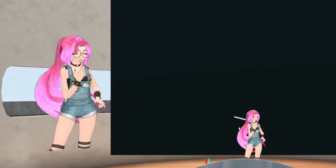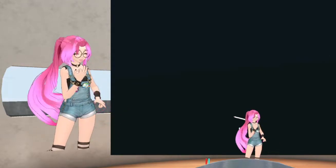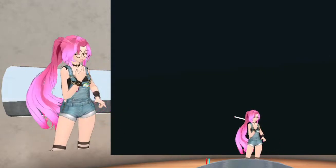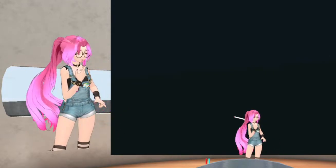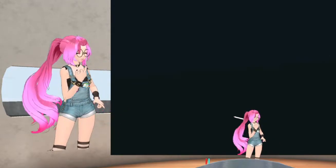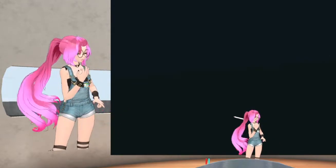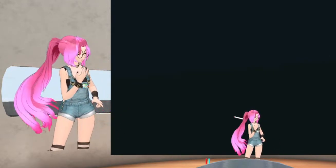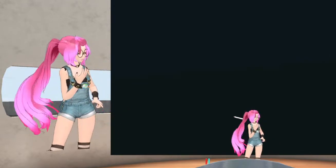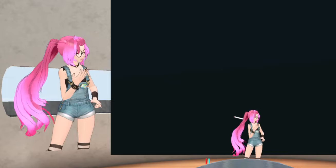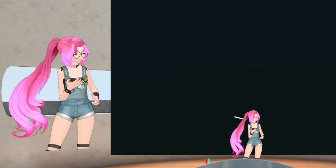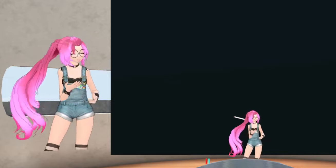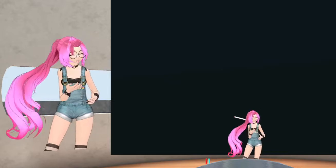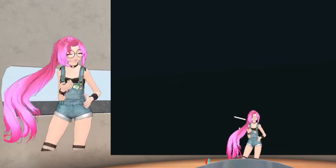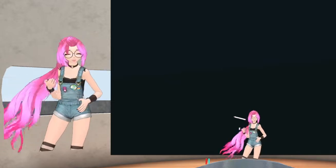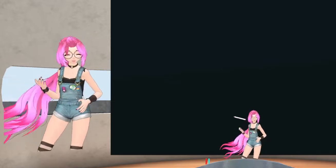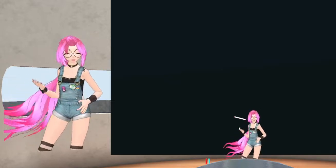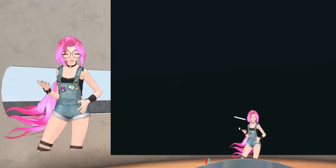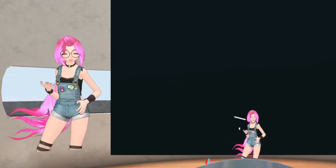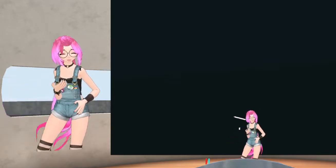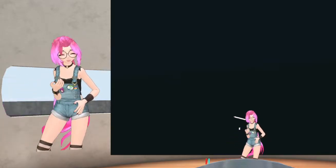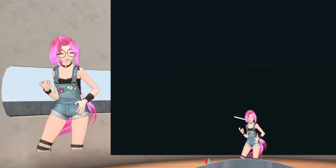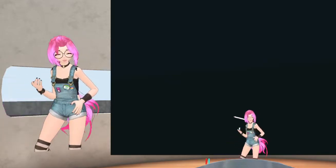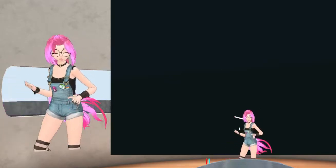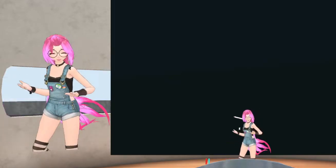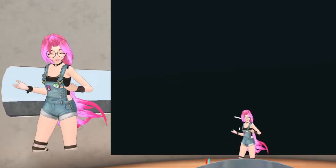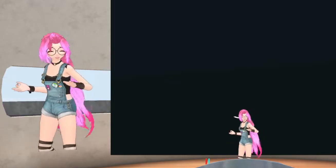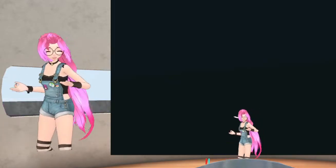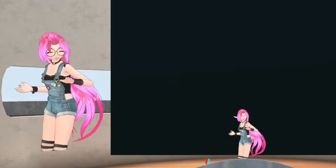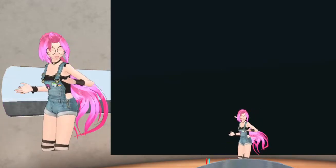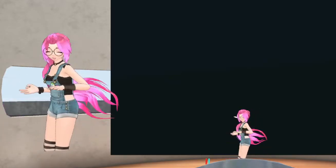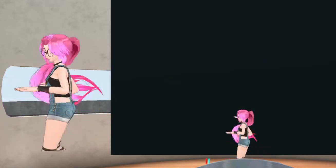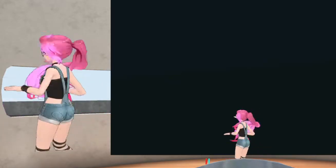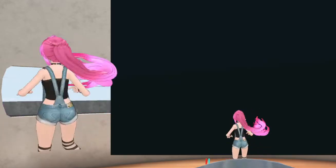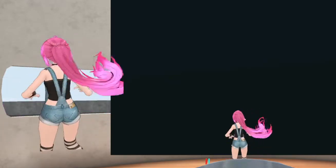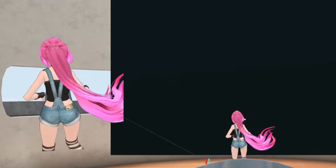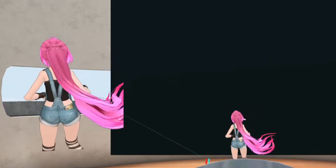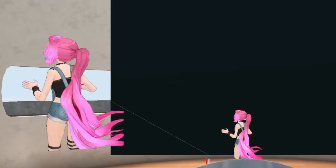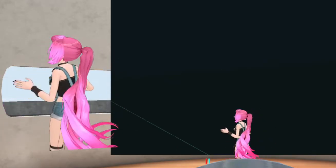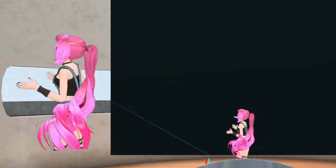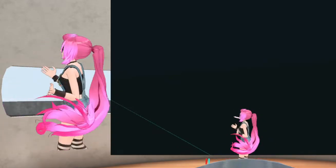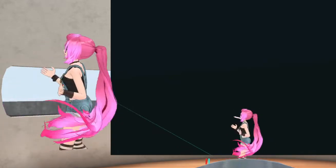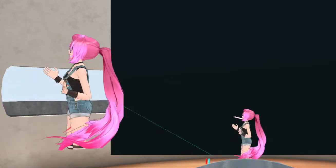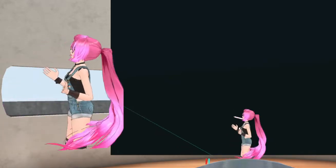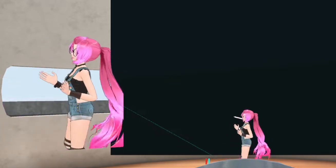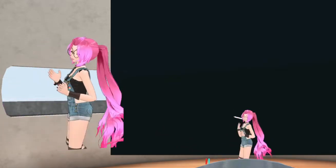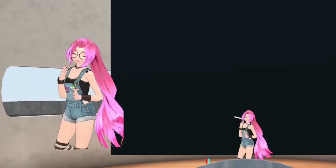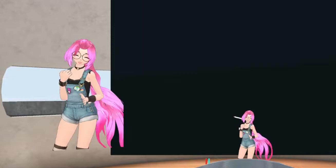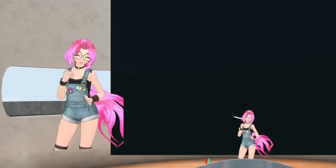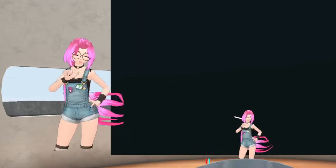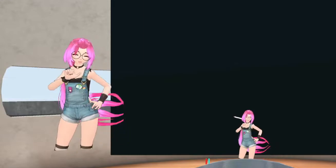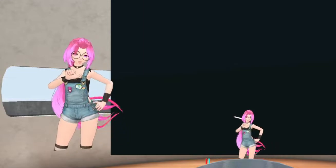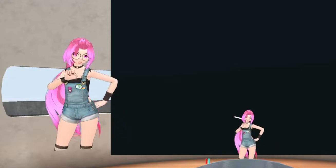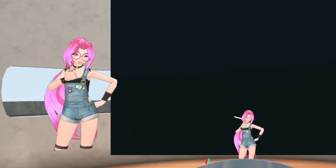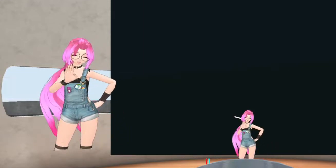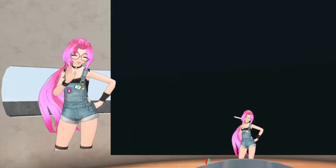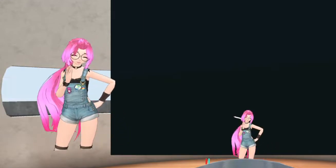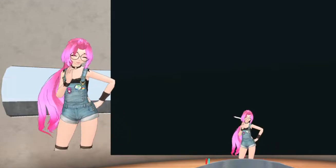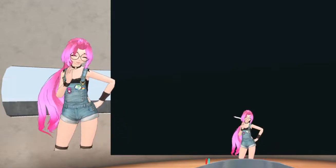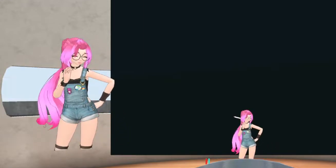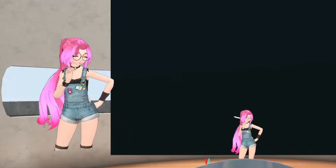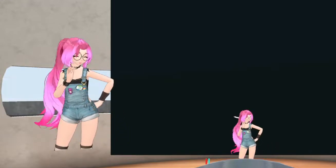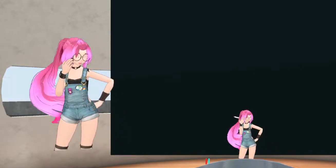blue, purple. Okay, so we have a few of you guys. Kind of. Okay, well then, who knows their